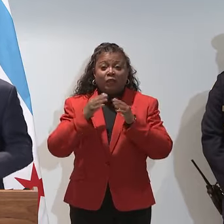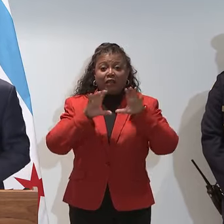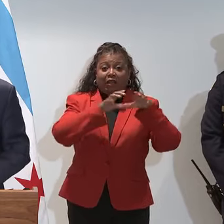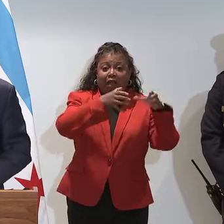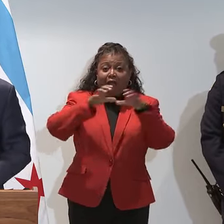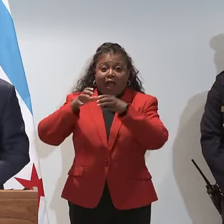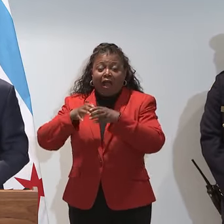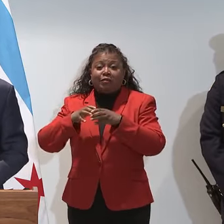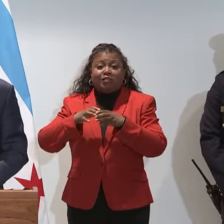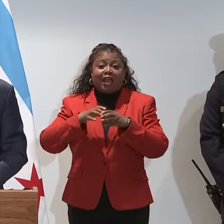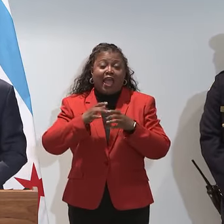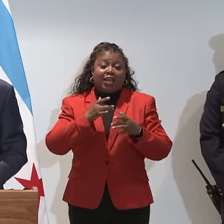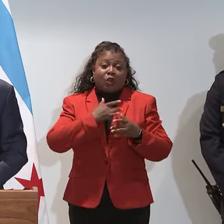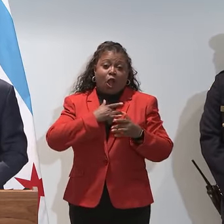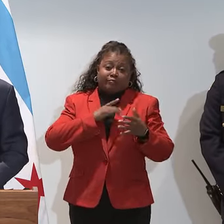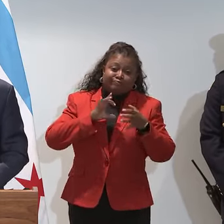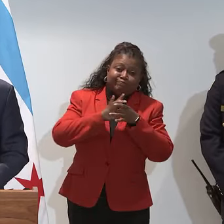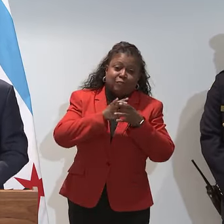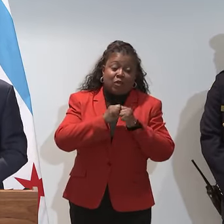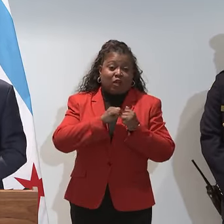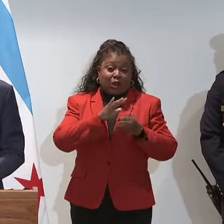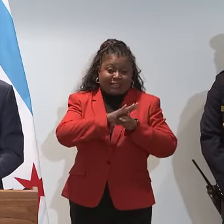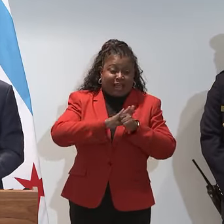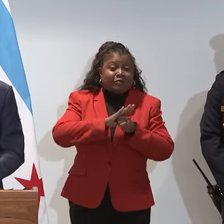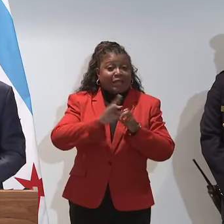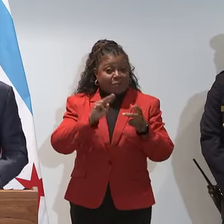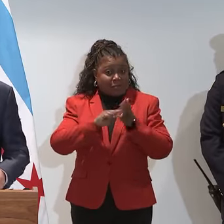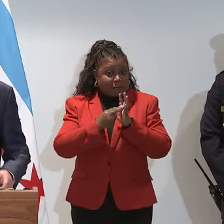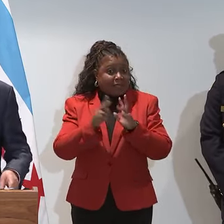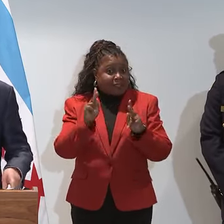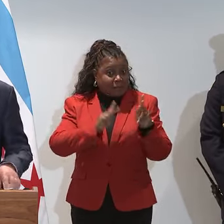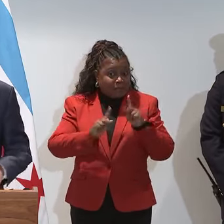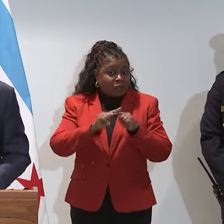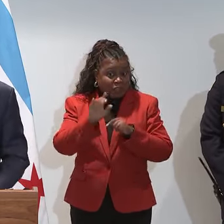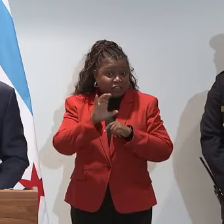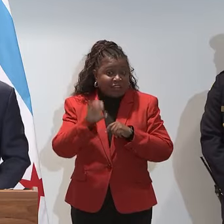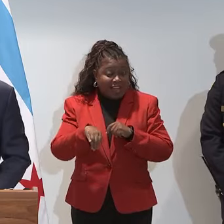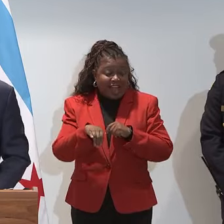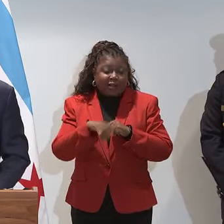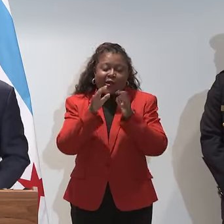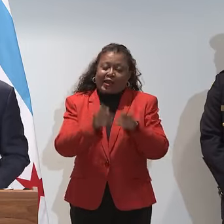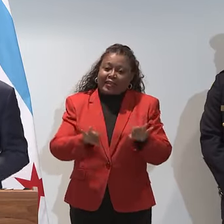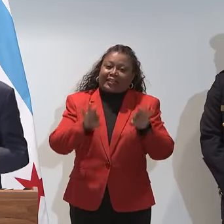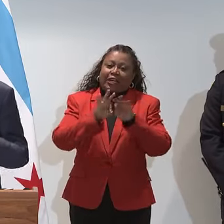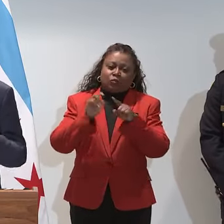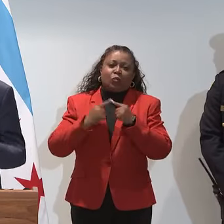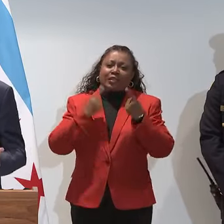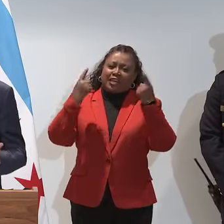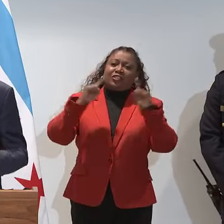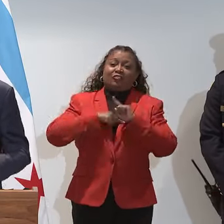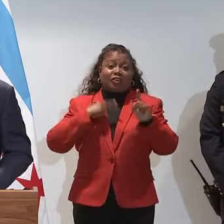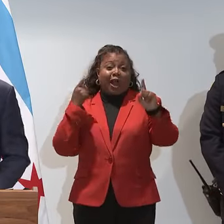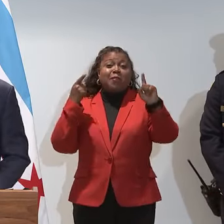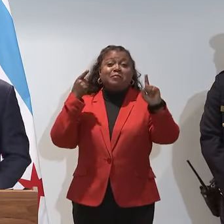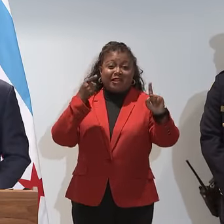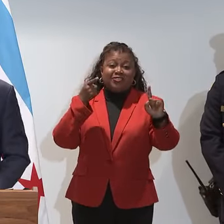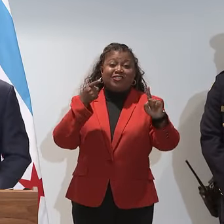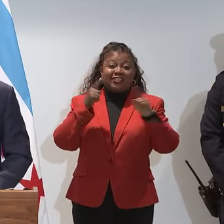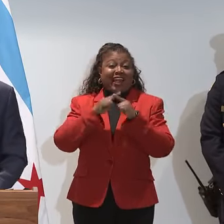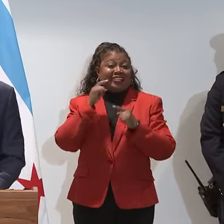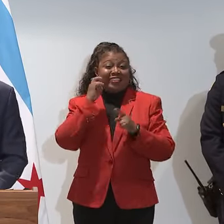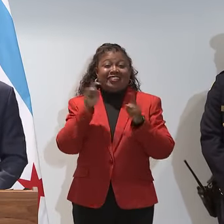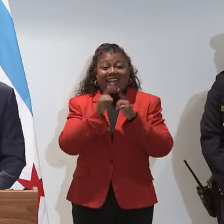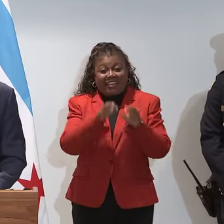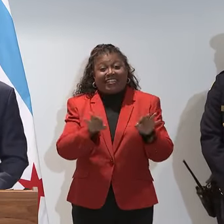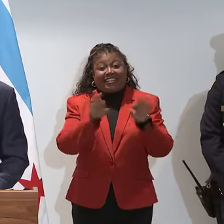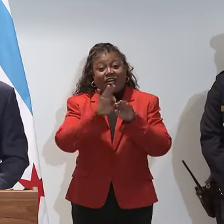hubs and heartbeats of our neighborhoods, which means that the people of Chicago are key to us achieving our mission, and just as